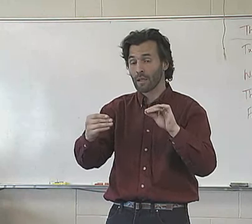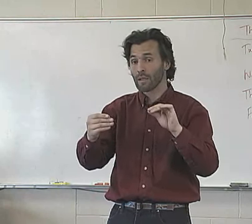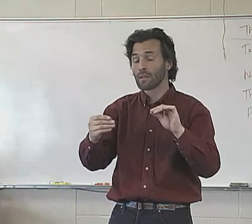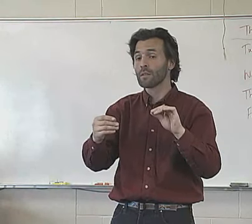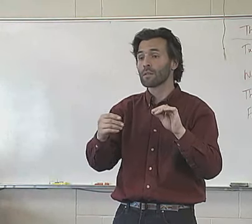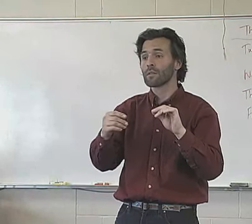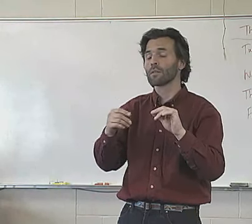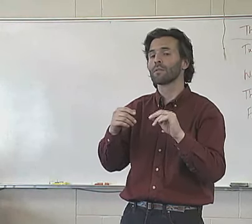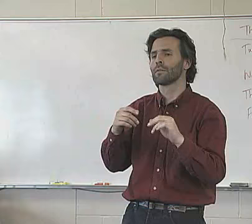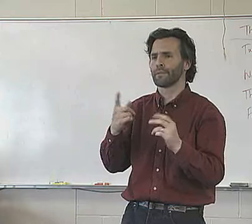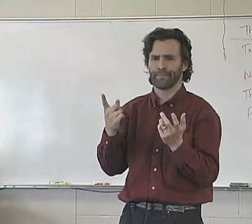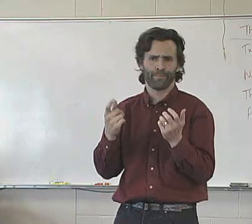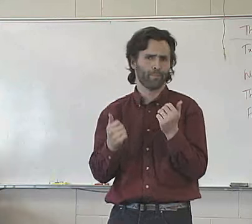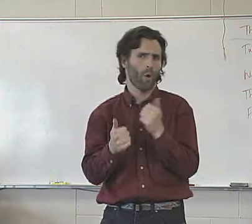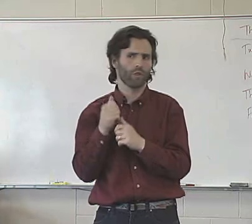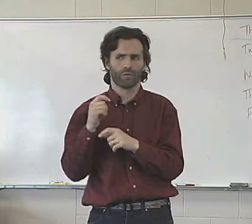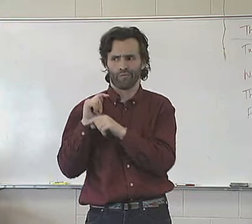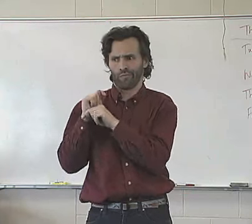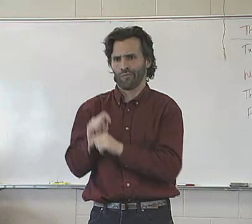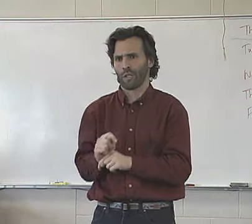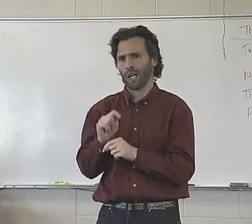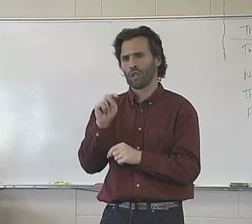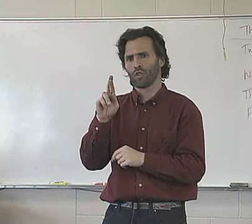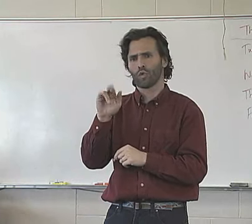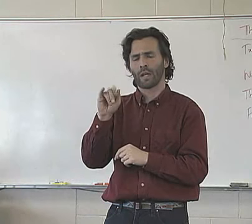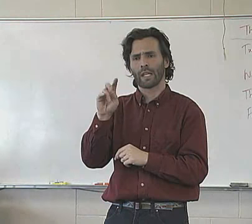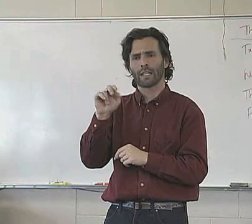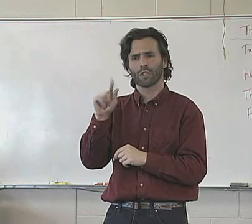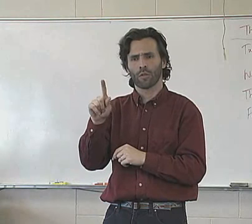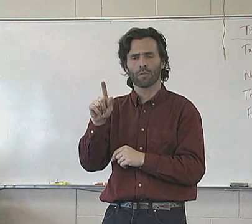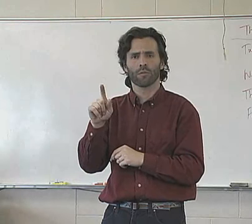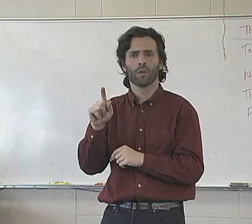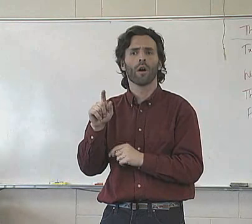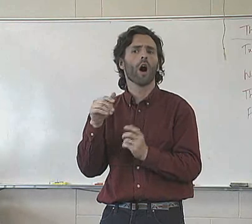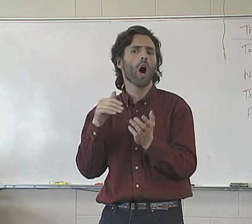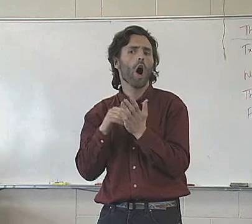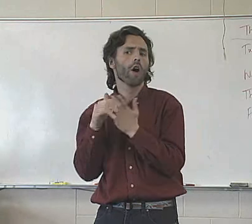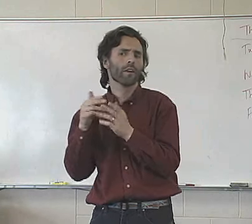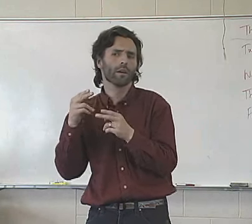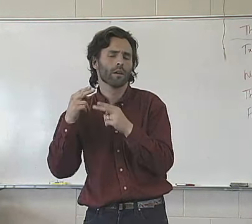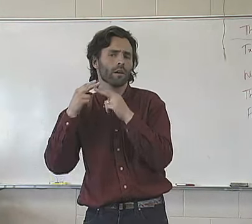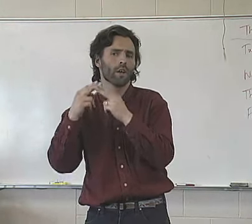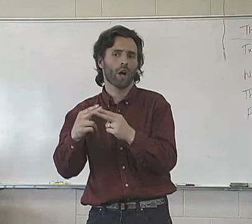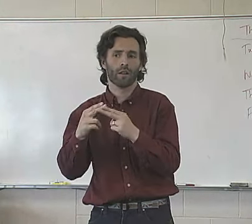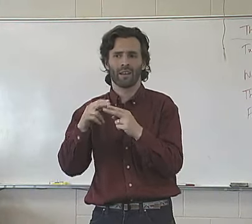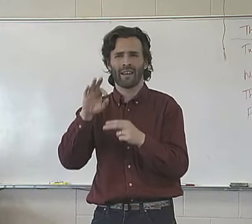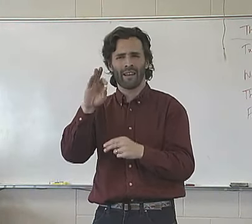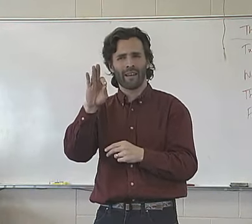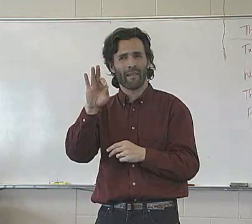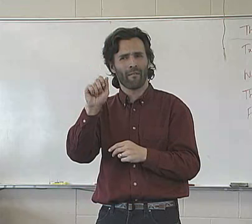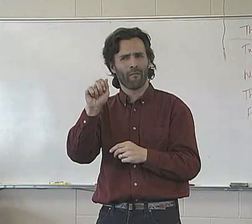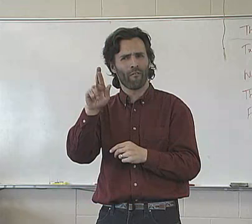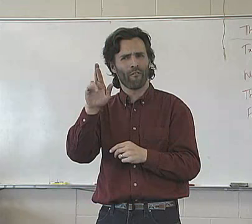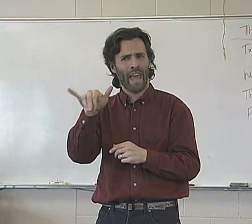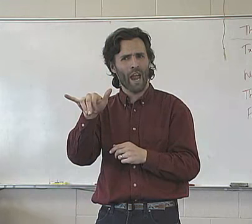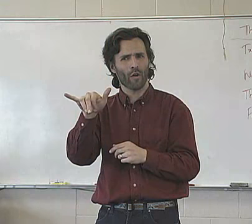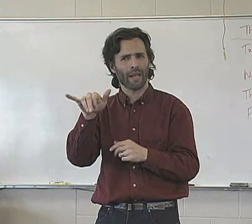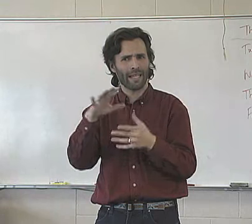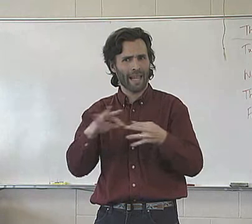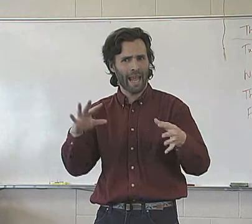is the most traditional of the stories, and they're the ones that are often referred to as the fairy tale, even though they don't